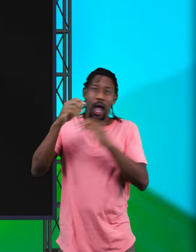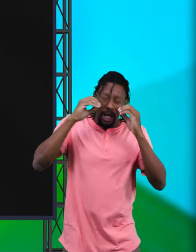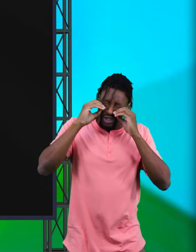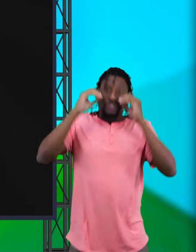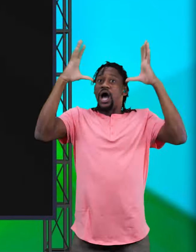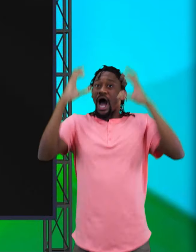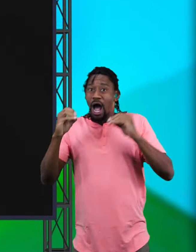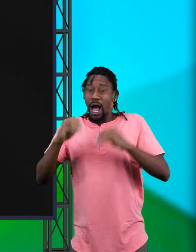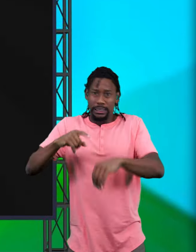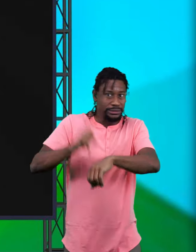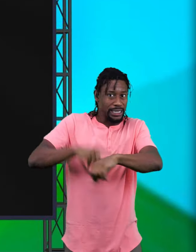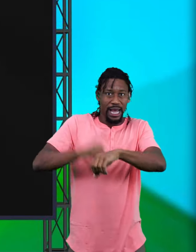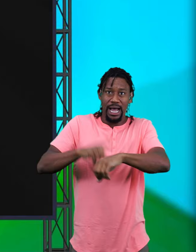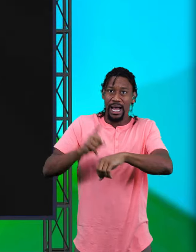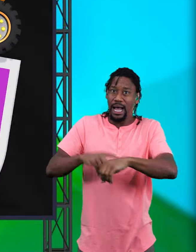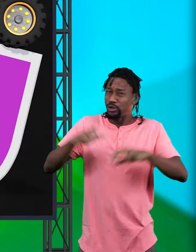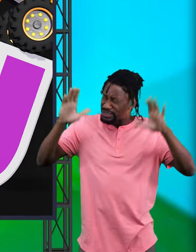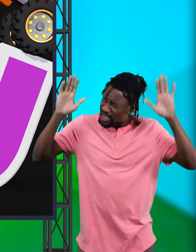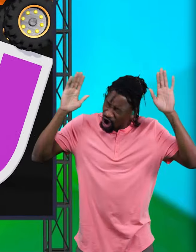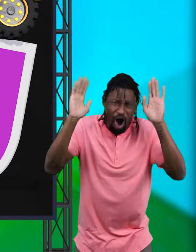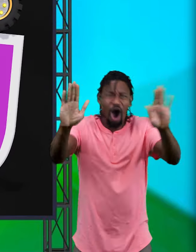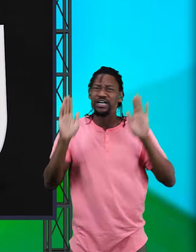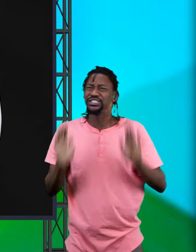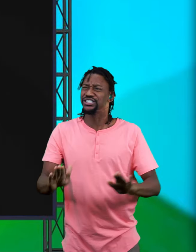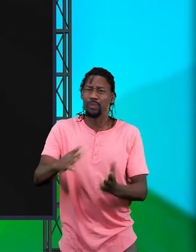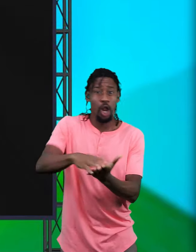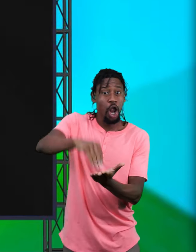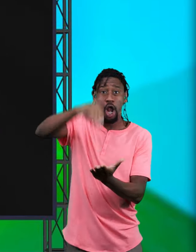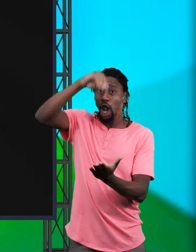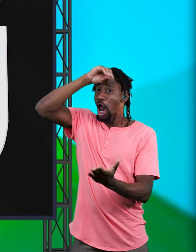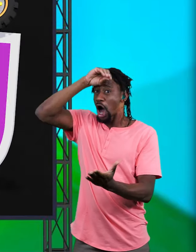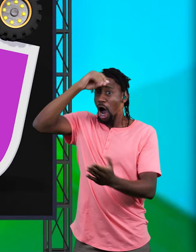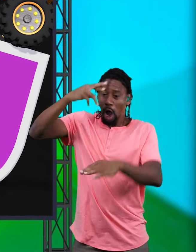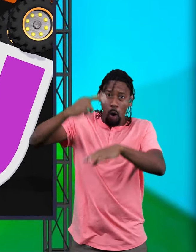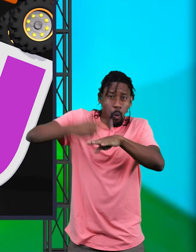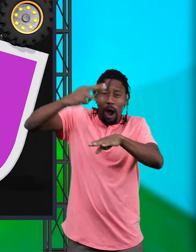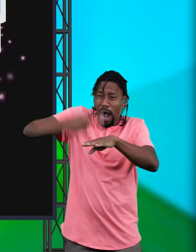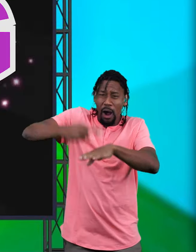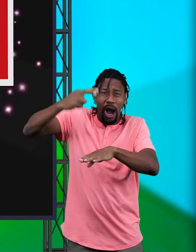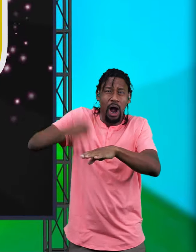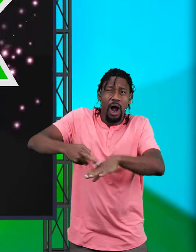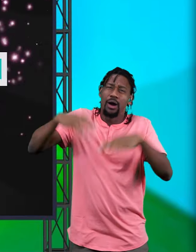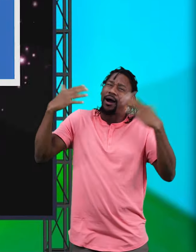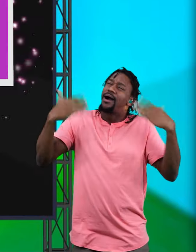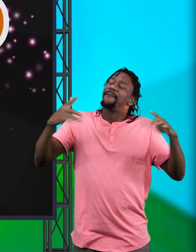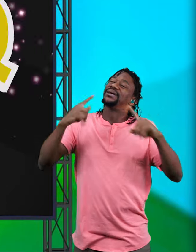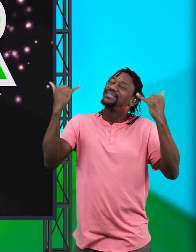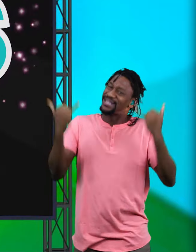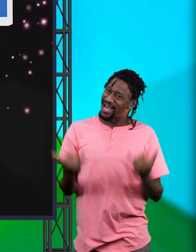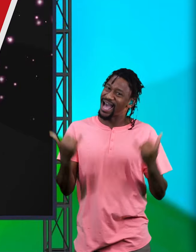awesome time! Yeah! You did great learning this rhyme! But finally, it has come to